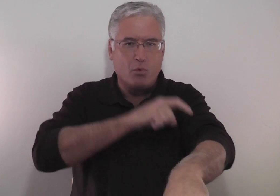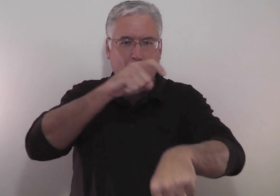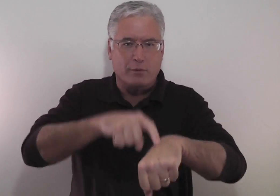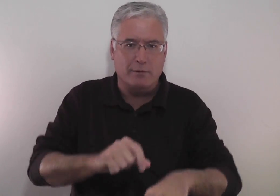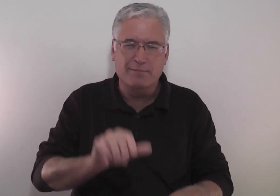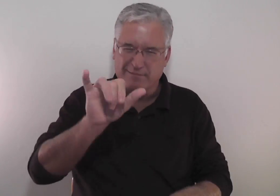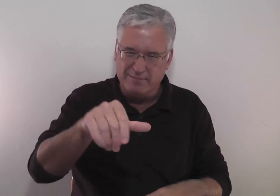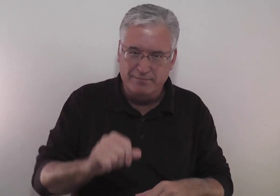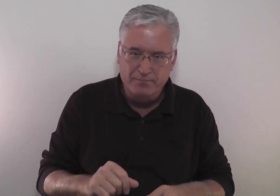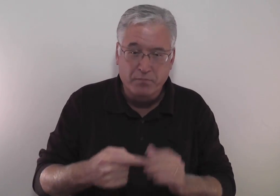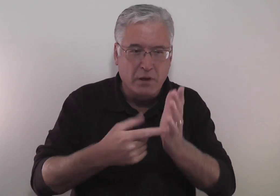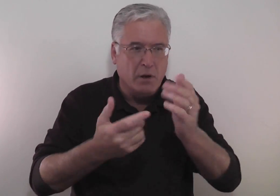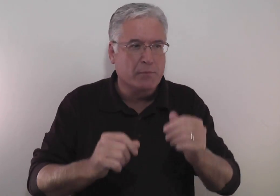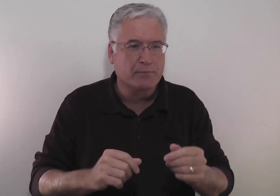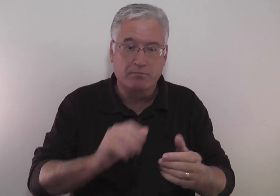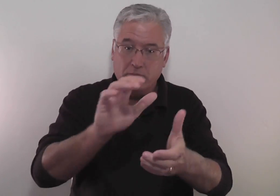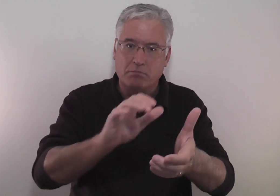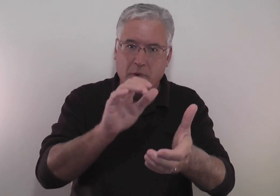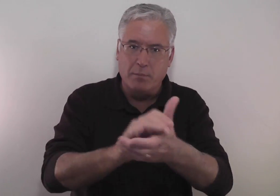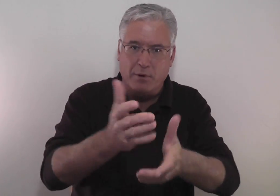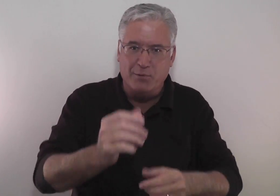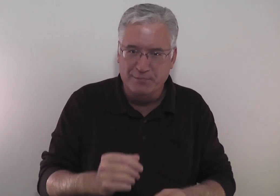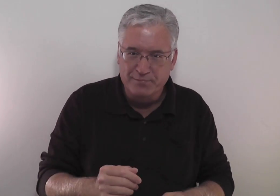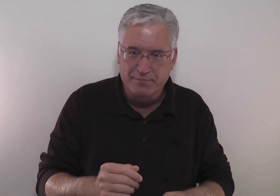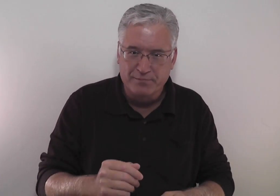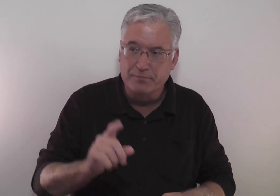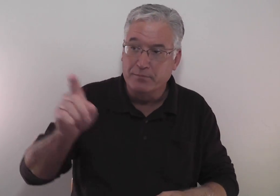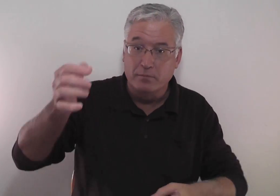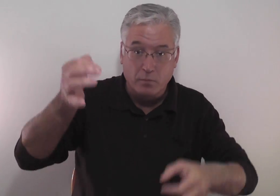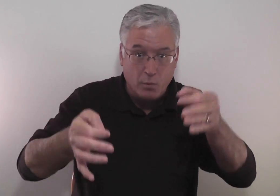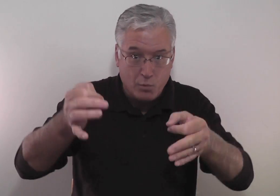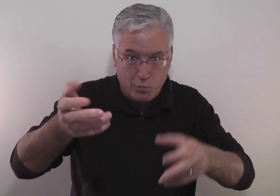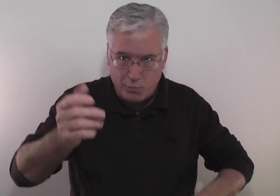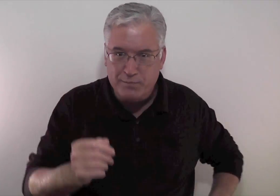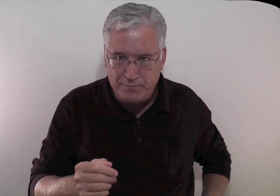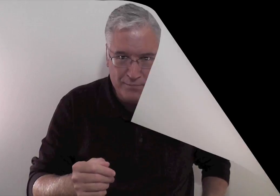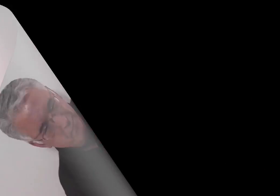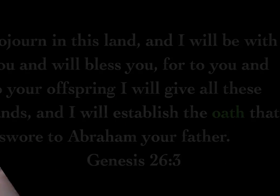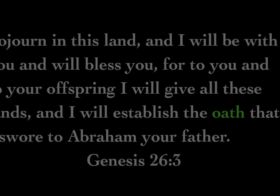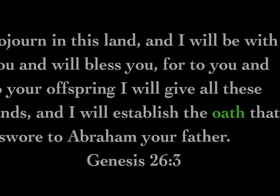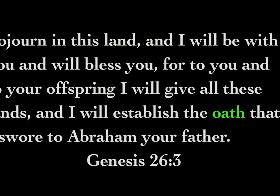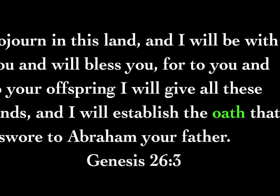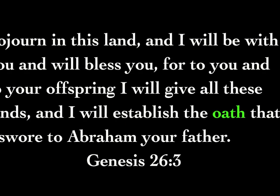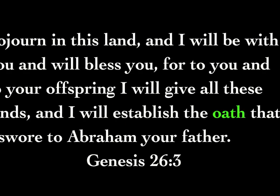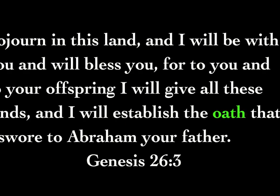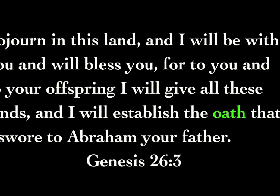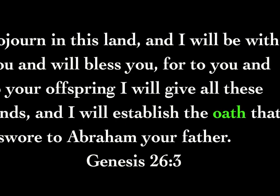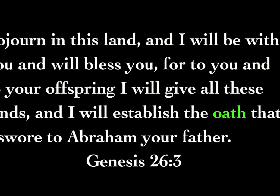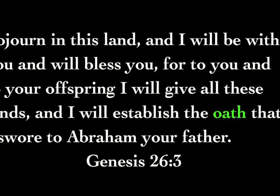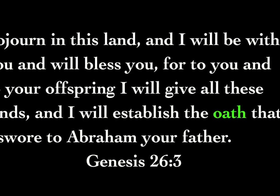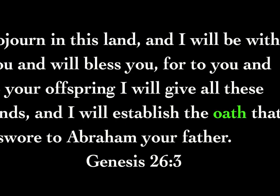or something that's going to continue for a long time. For example, marriage, or something that happens in court.